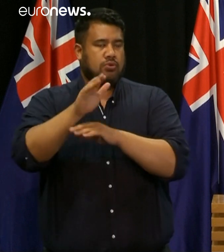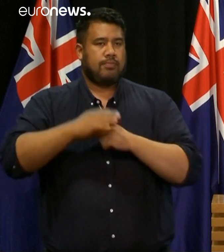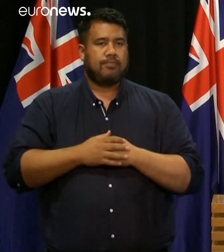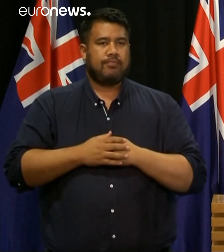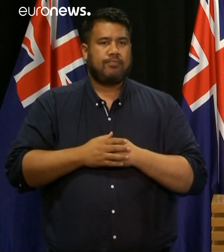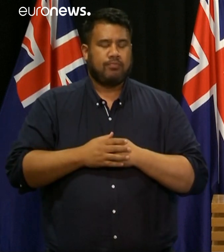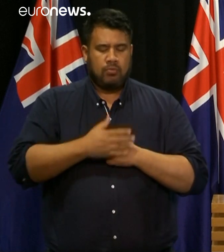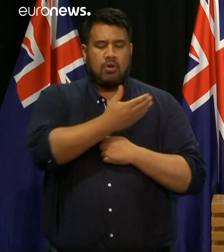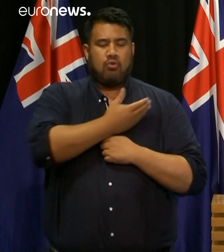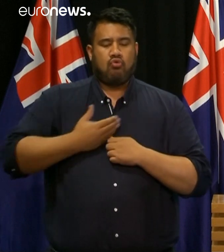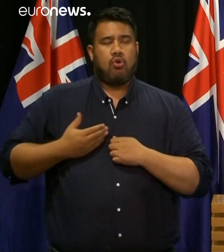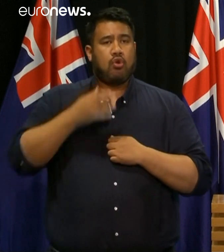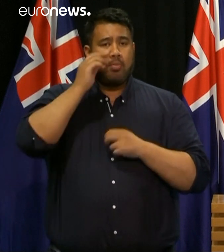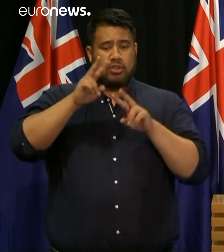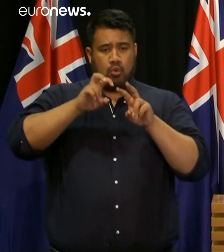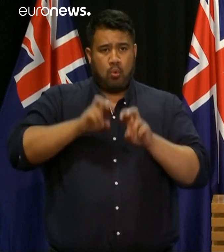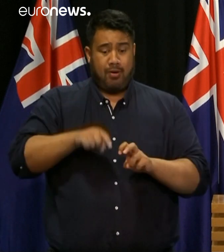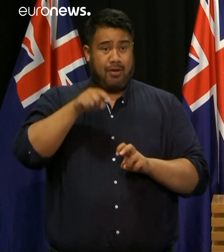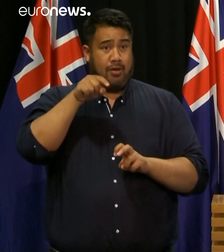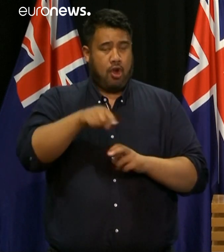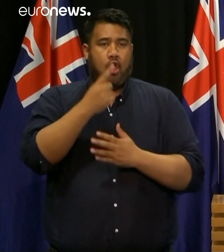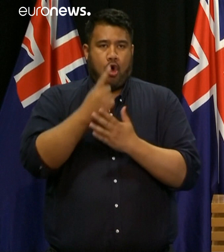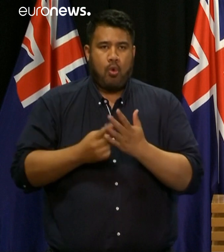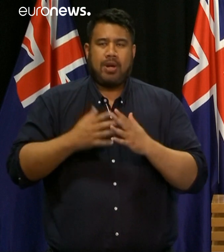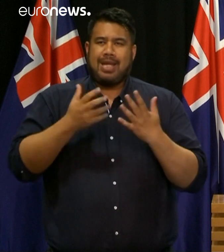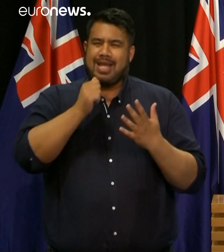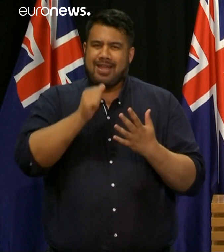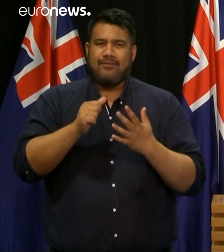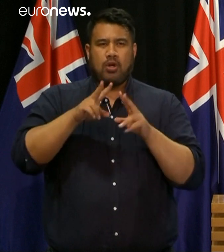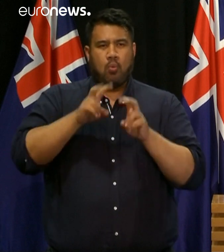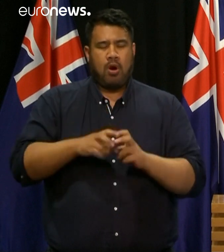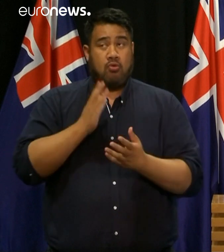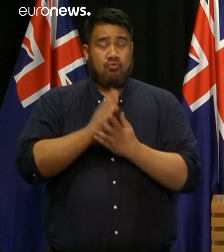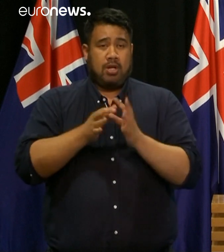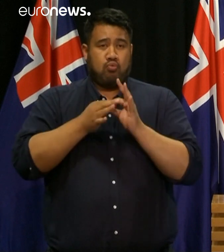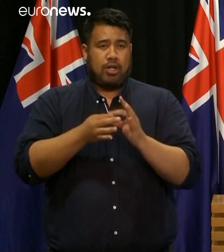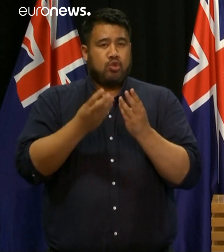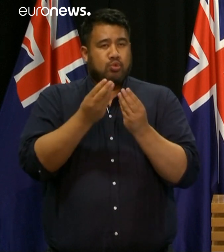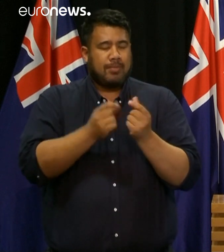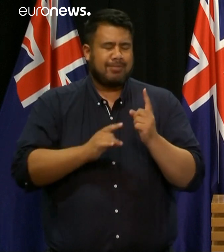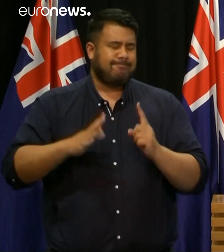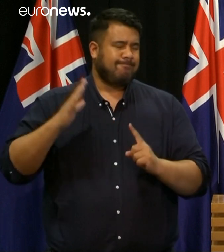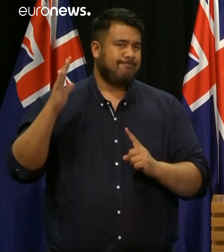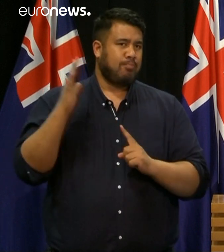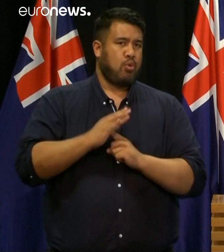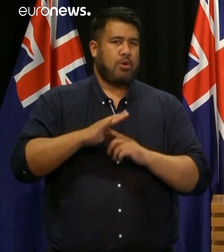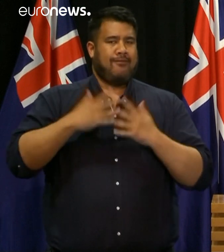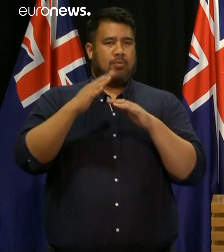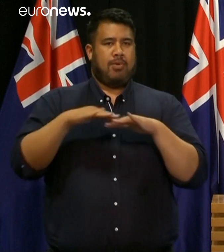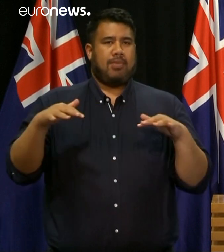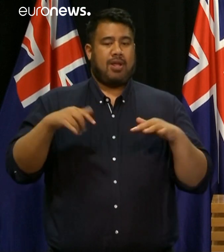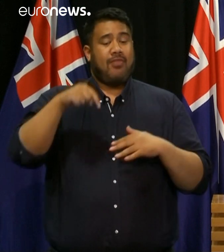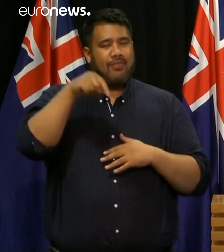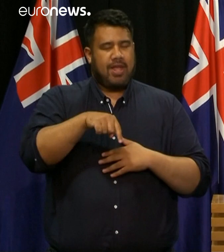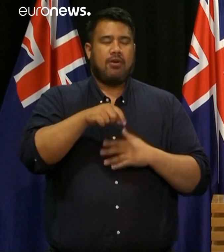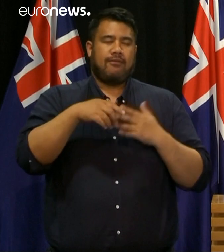are usually reserved for matters of the gravest public importance, and it is clearly the appropriate form of inquiry